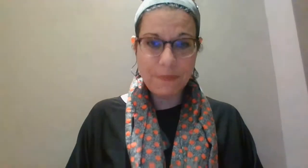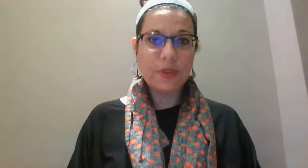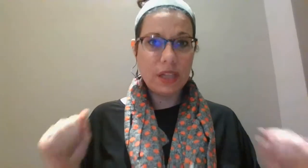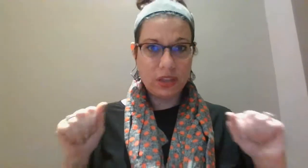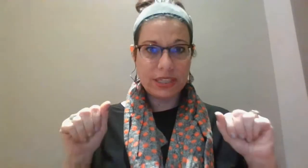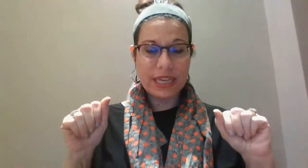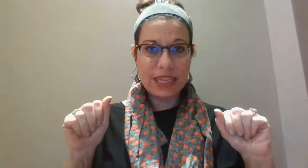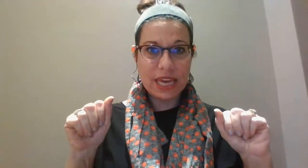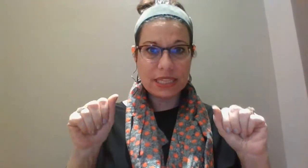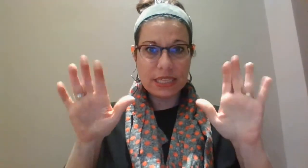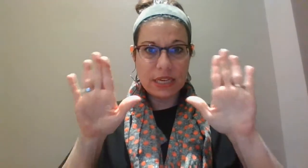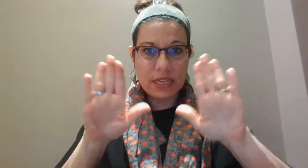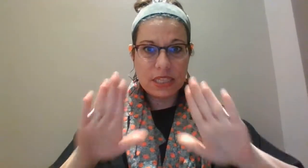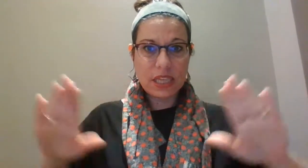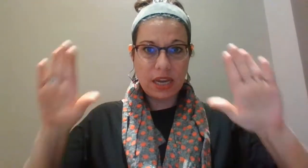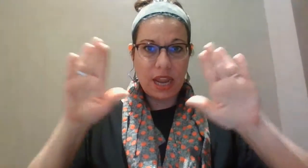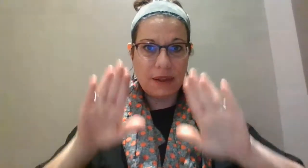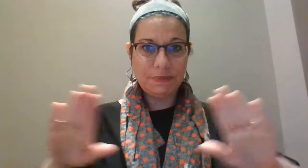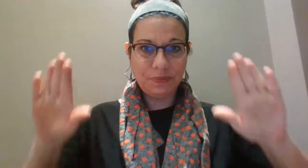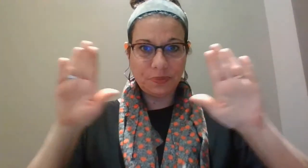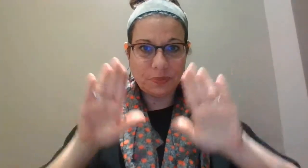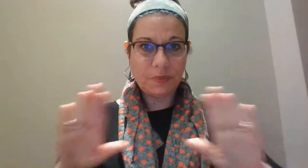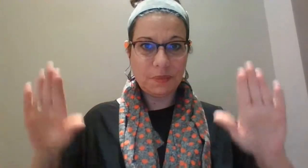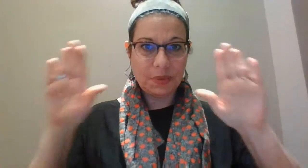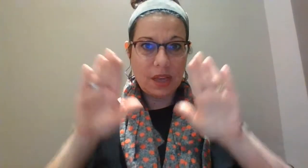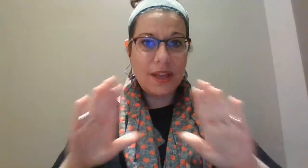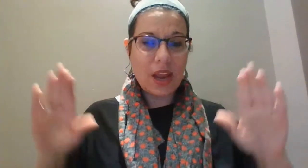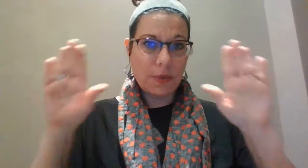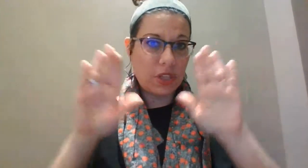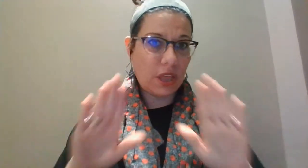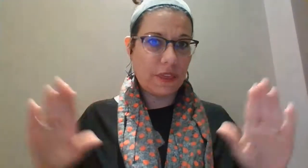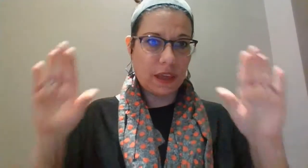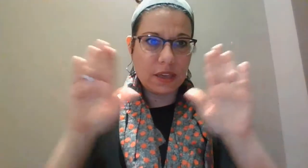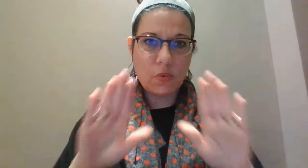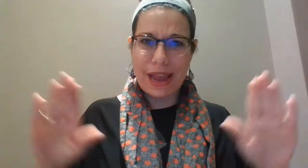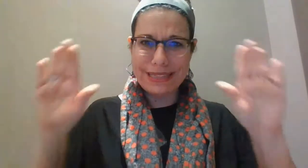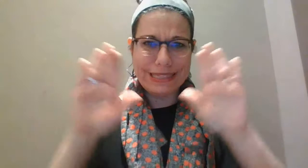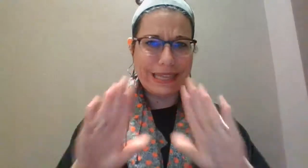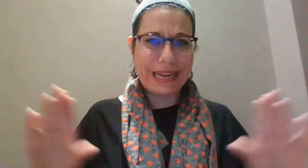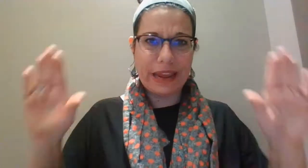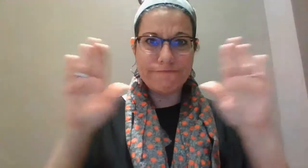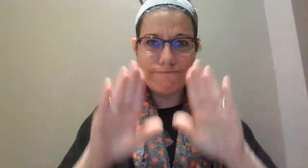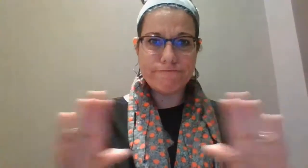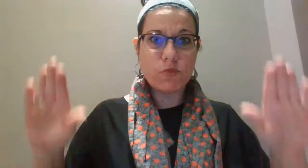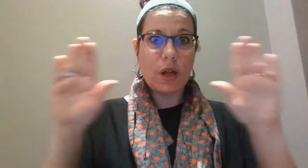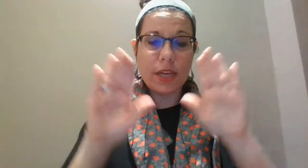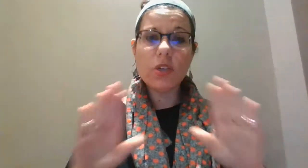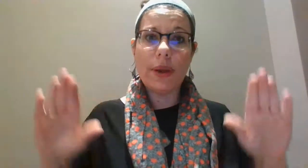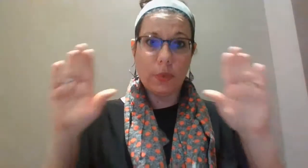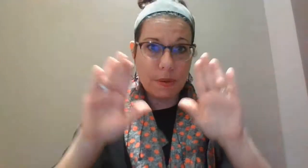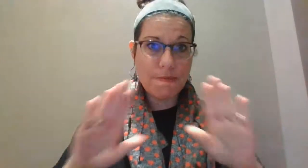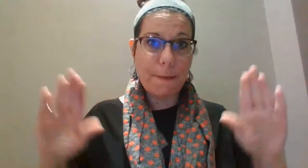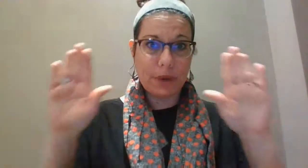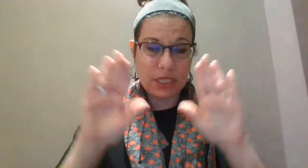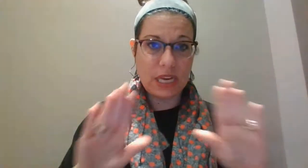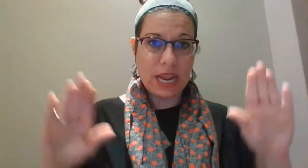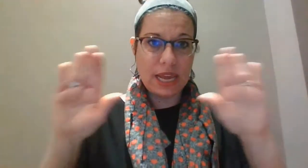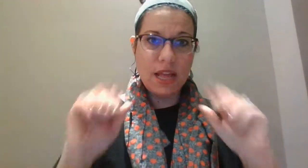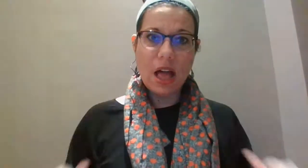it looks like this, Sunday. Now, I want you to think, why is this Sunday? Well, here's a way to remember Sunday.